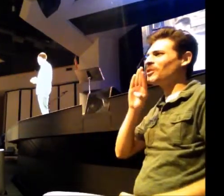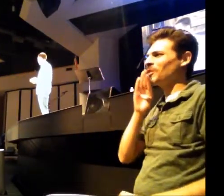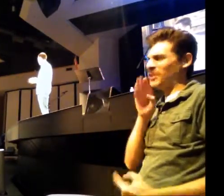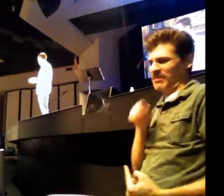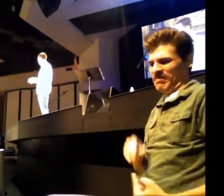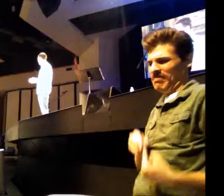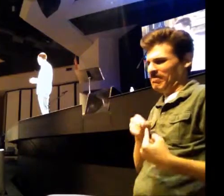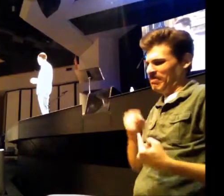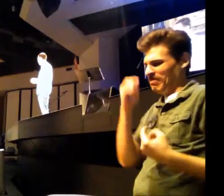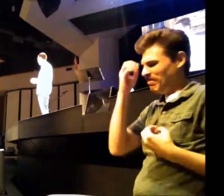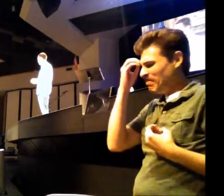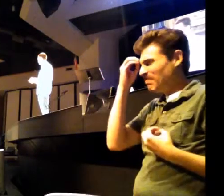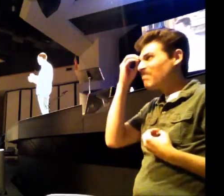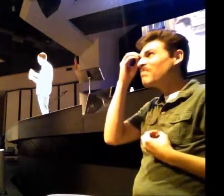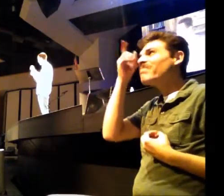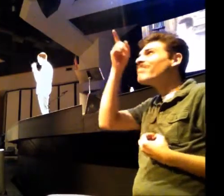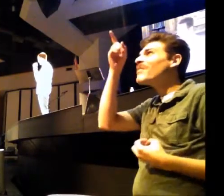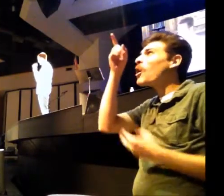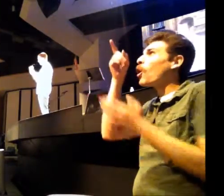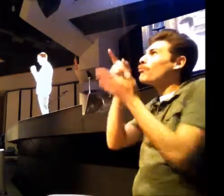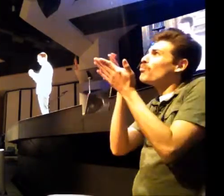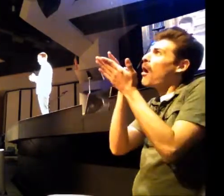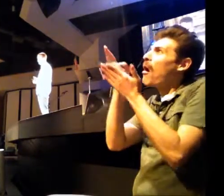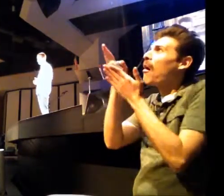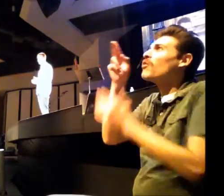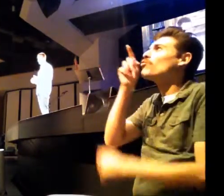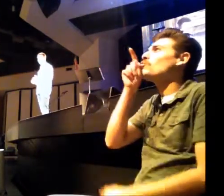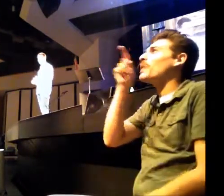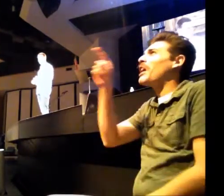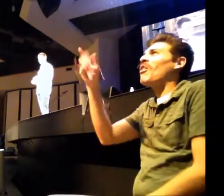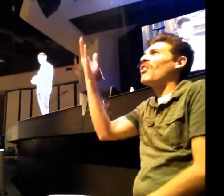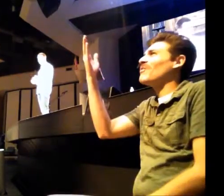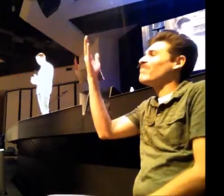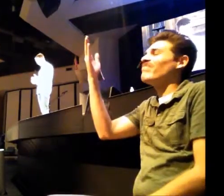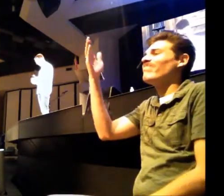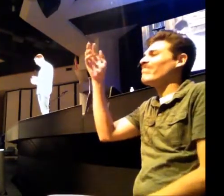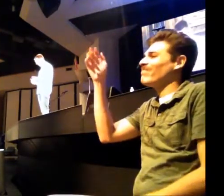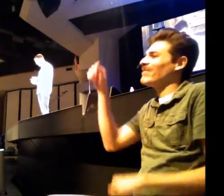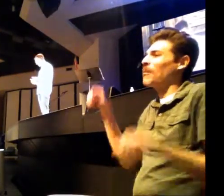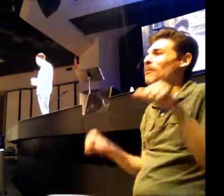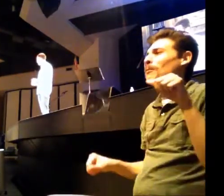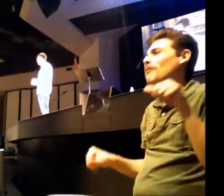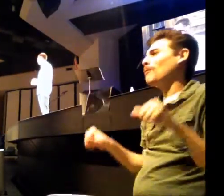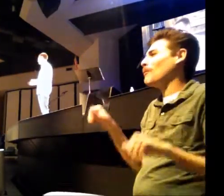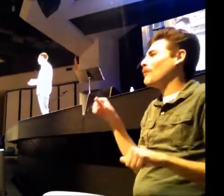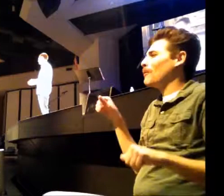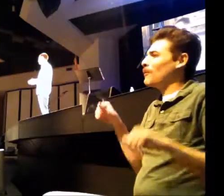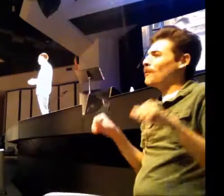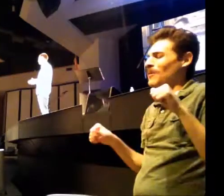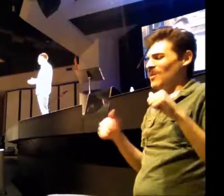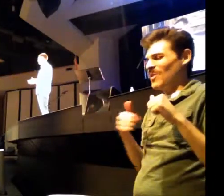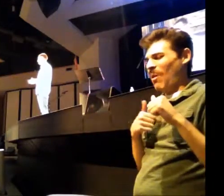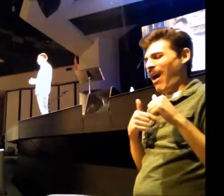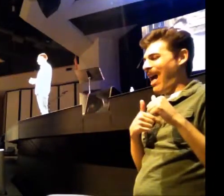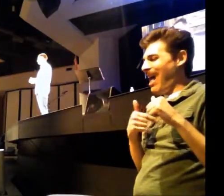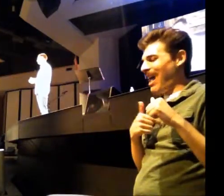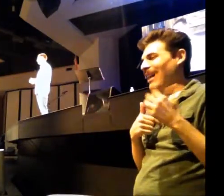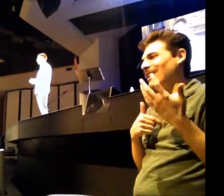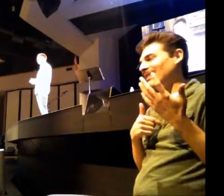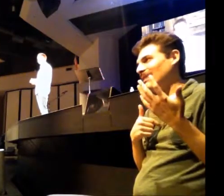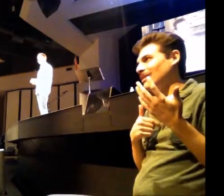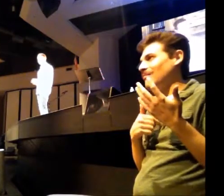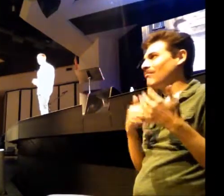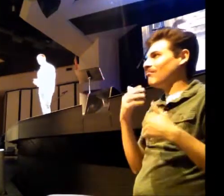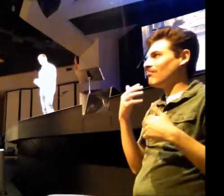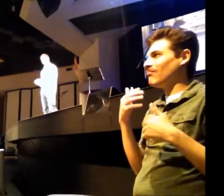struggled just to say that God was real. You know, it was everything I could do to believe in Him. I did, but I started to make a ton of choices and different things that I